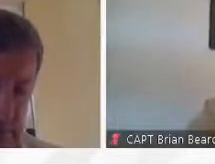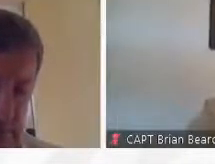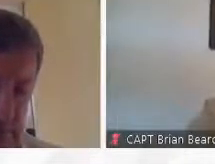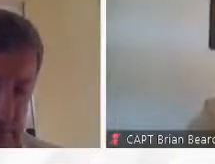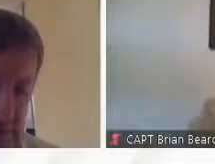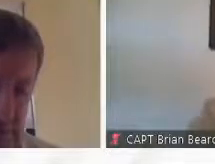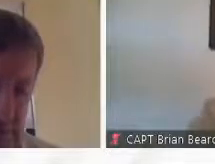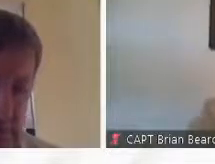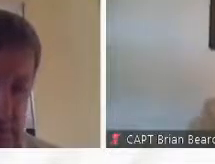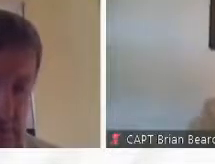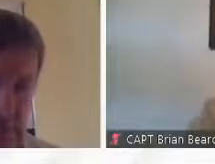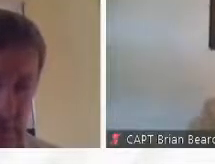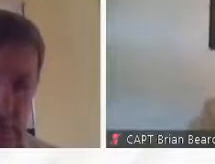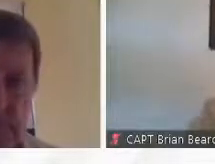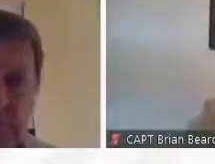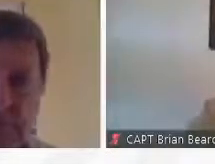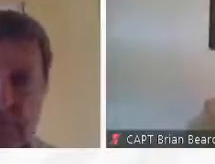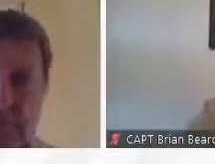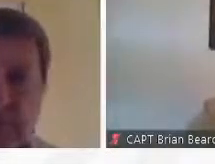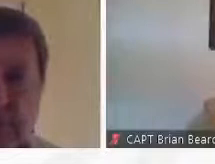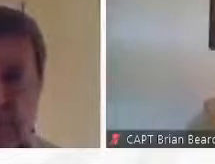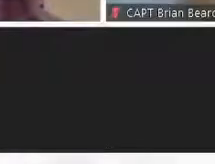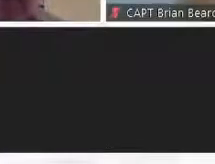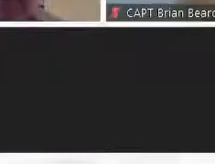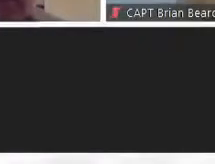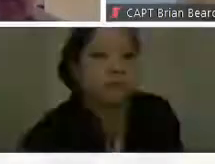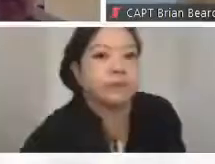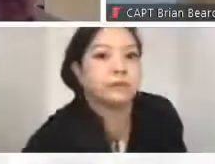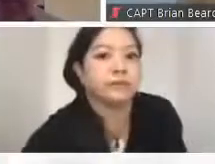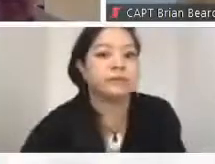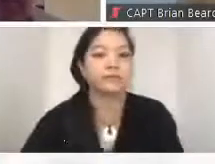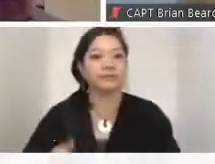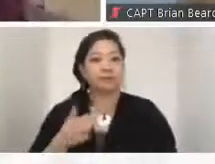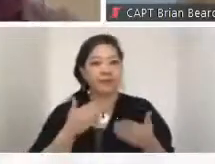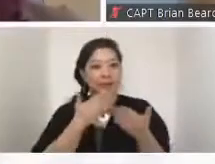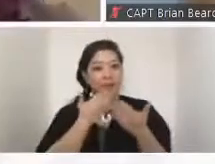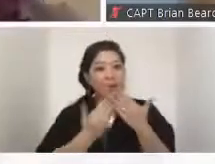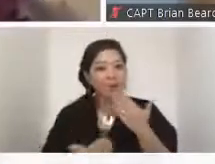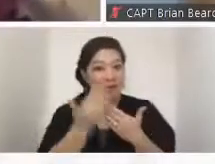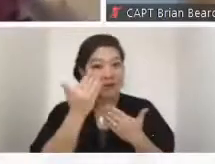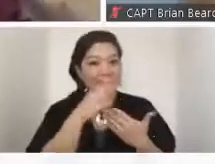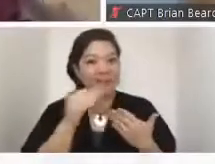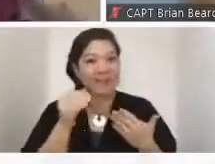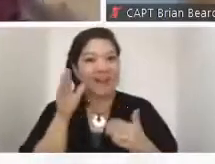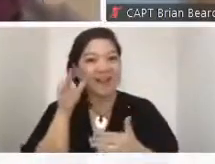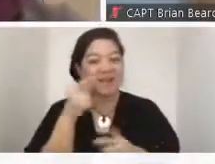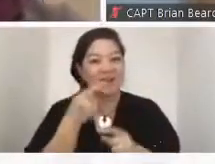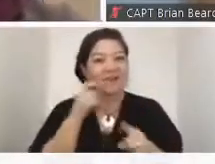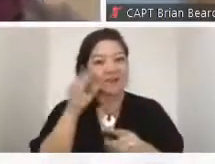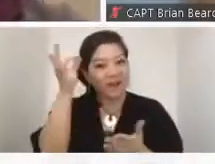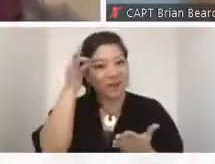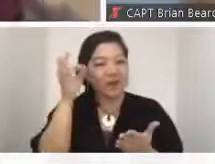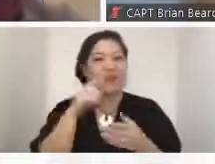Hafa and good morning, and also Hafa and good evening to our federal partners joining us from the East Coast. Apologies for